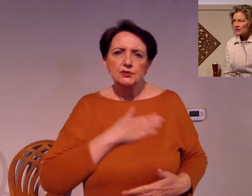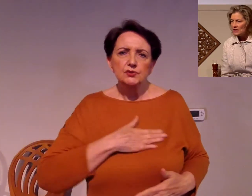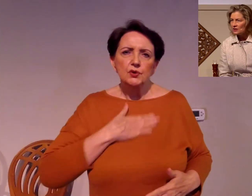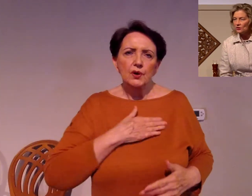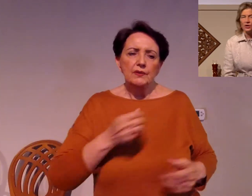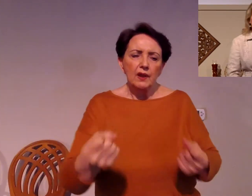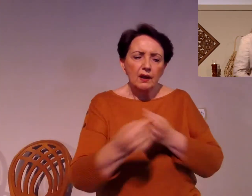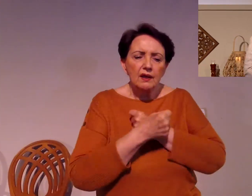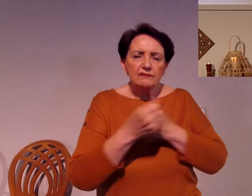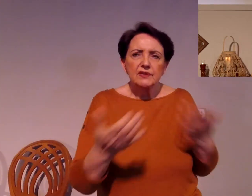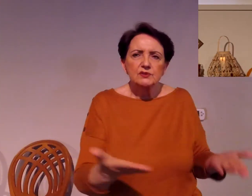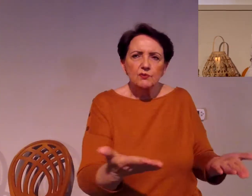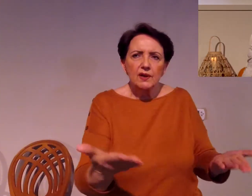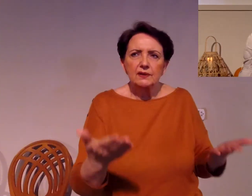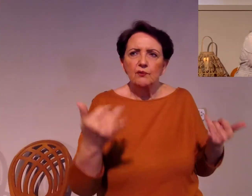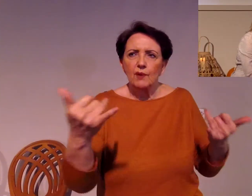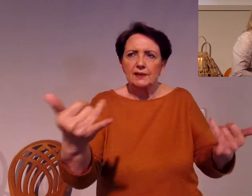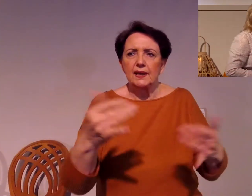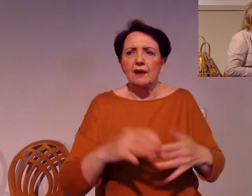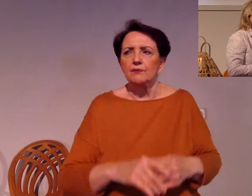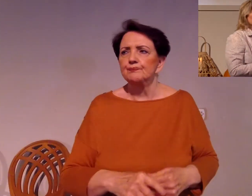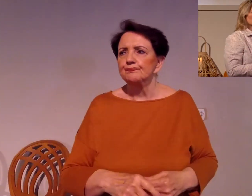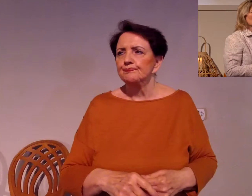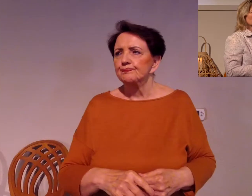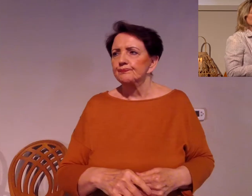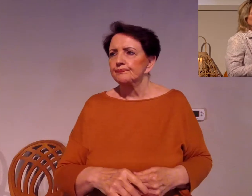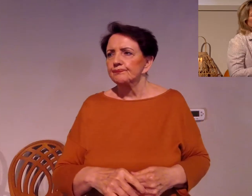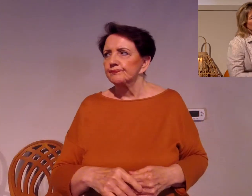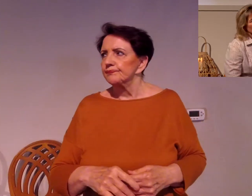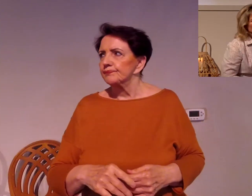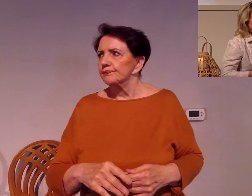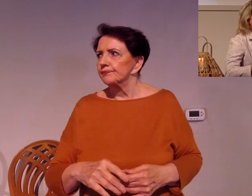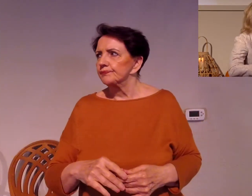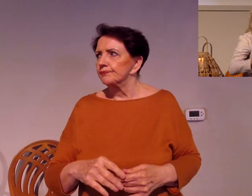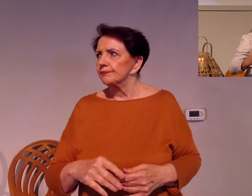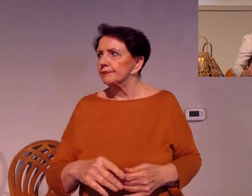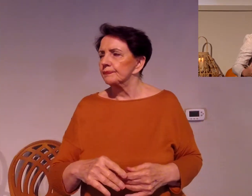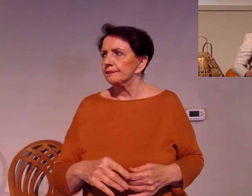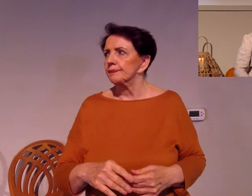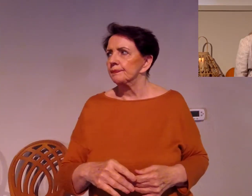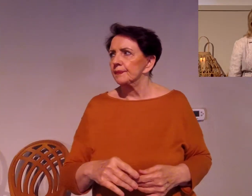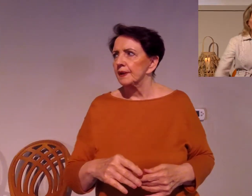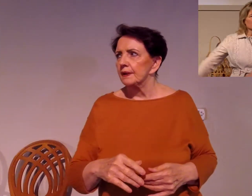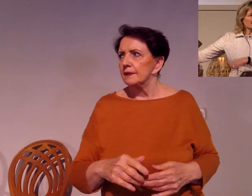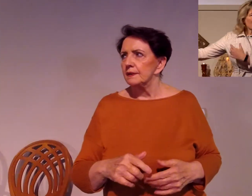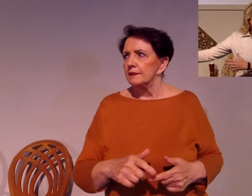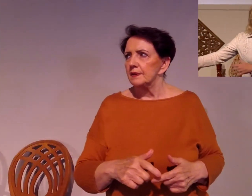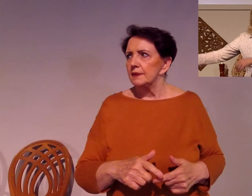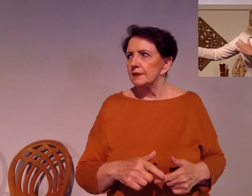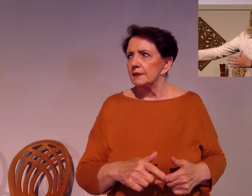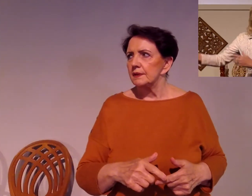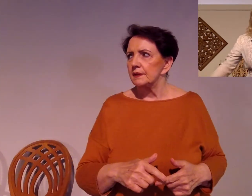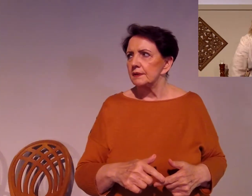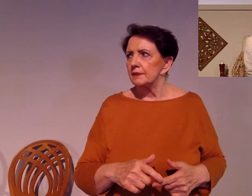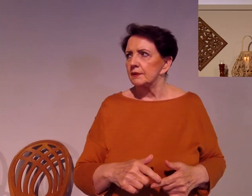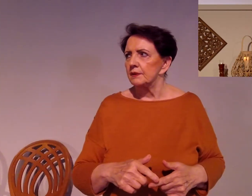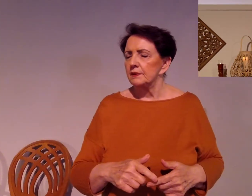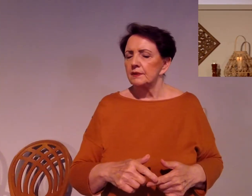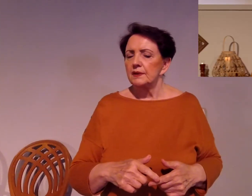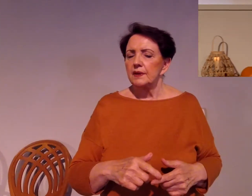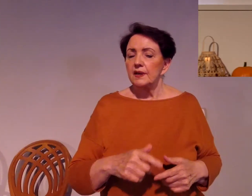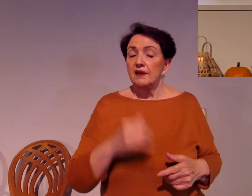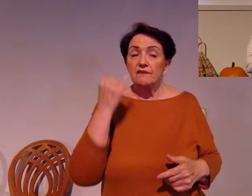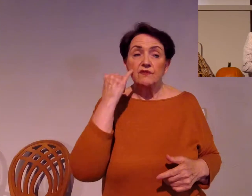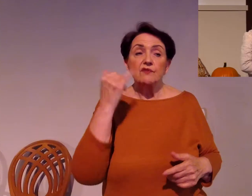is right here, you know, the creativity that's expressing, then that grows, which means outside that grows,